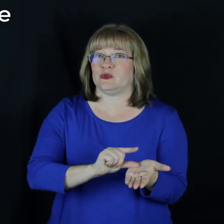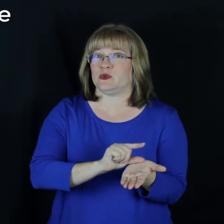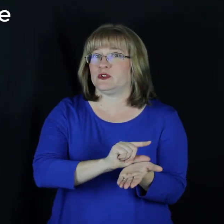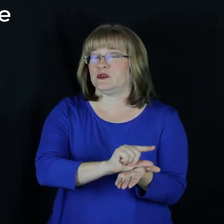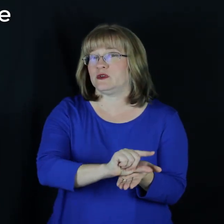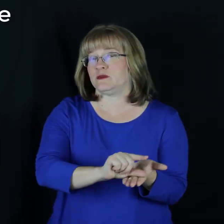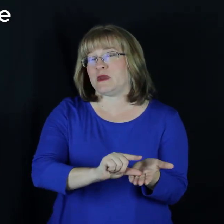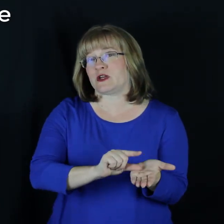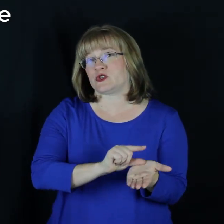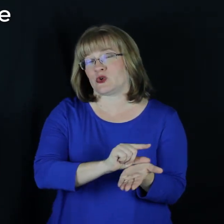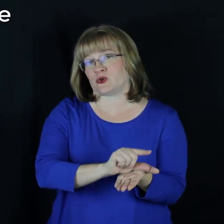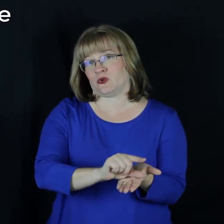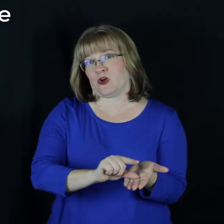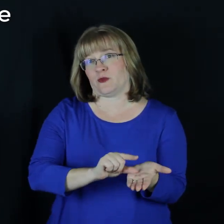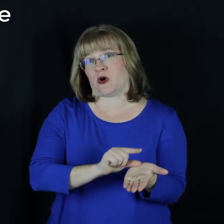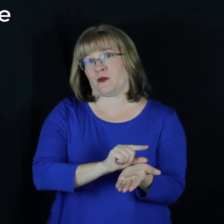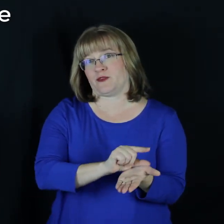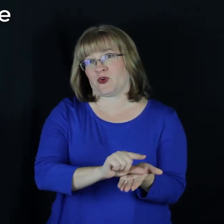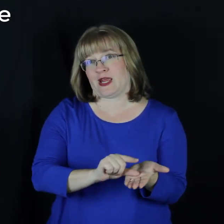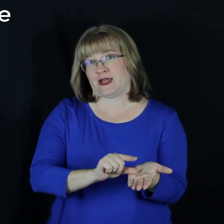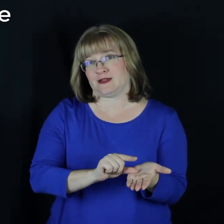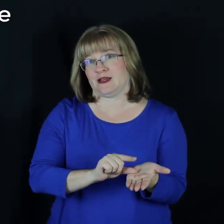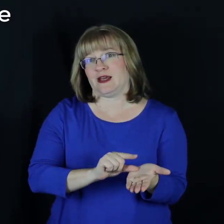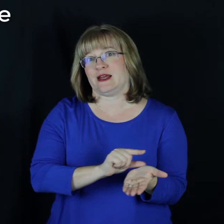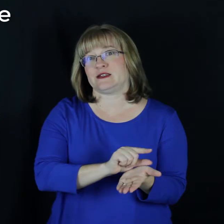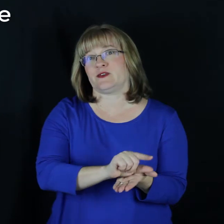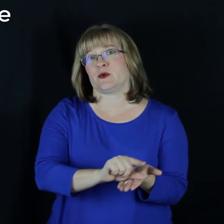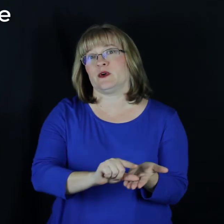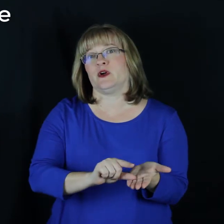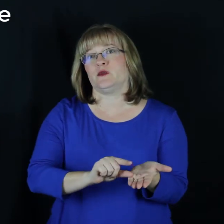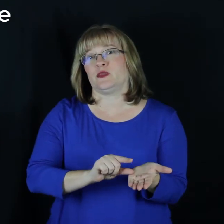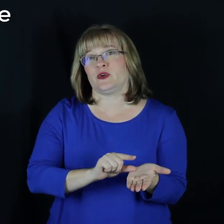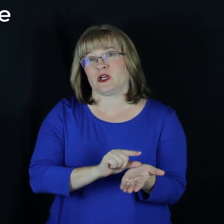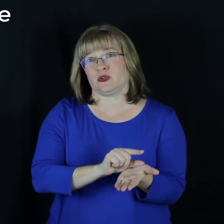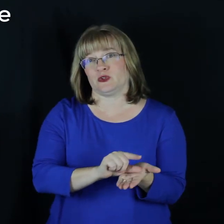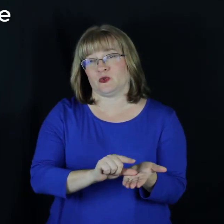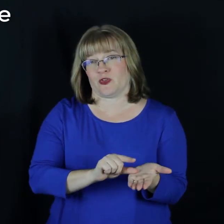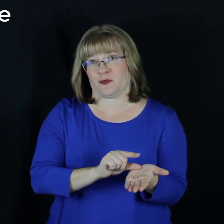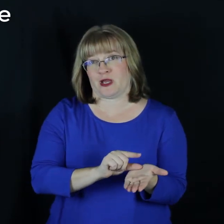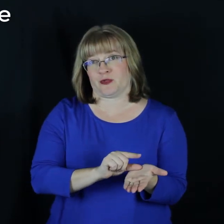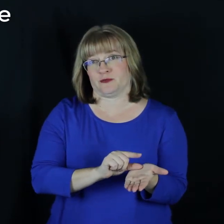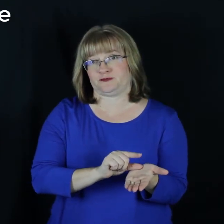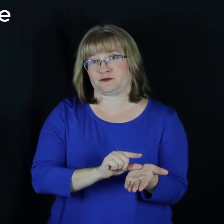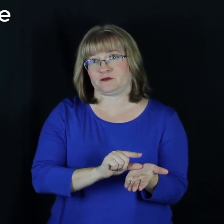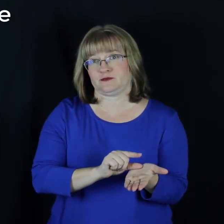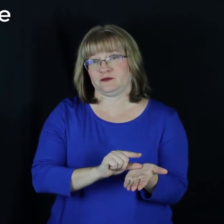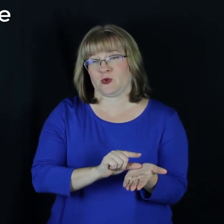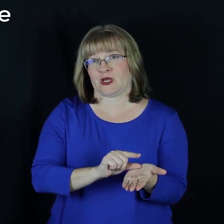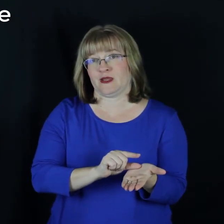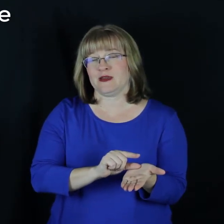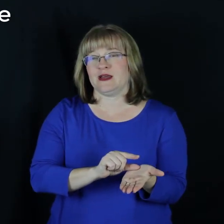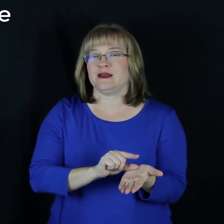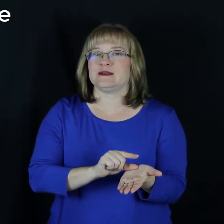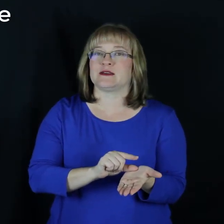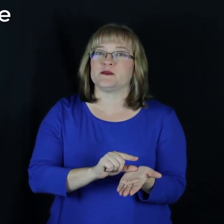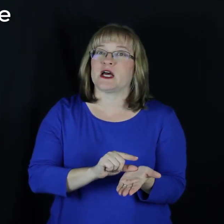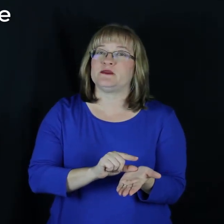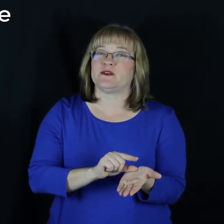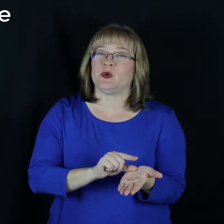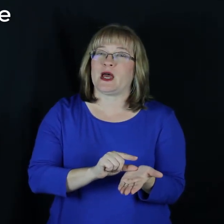you make a circle on the palm of your hand as if you're putting glue on the paper, okay? Sometimes if you